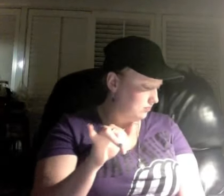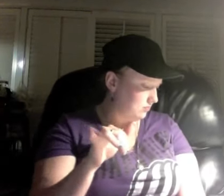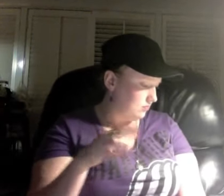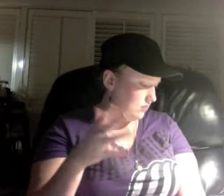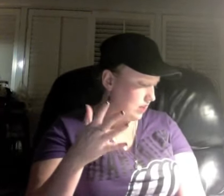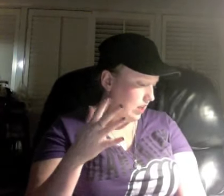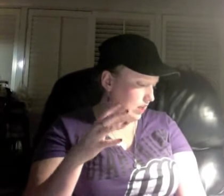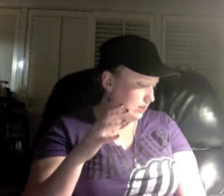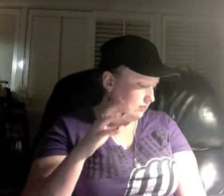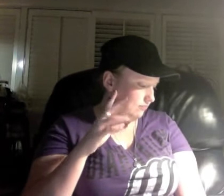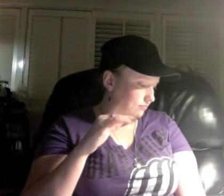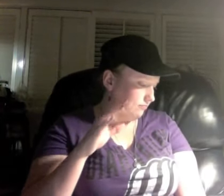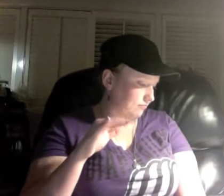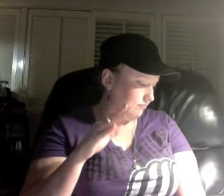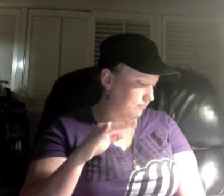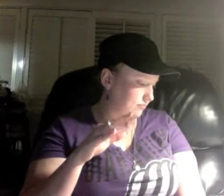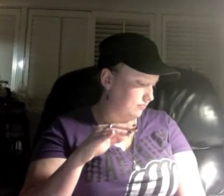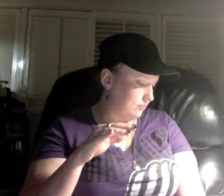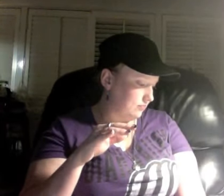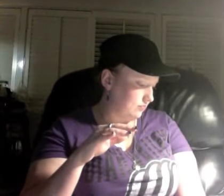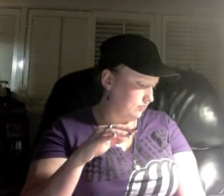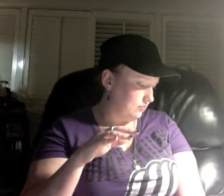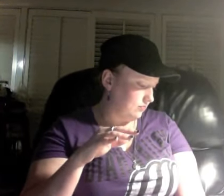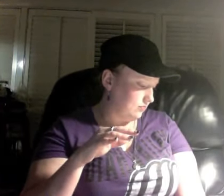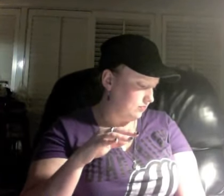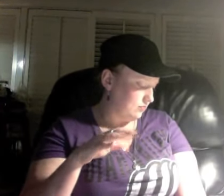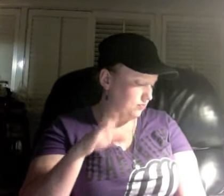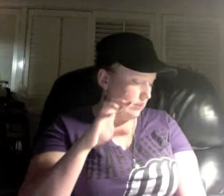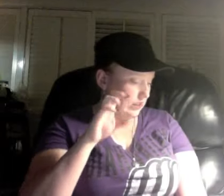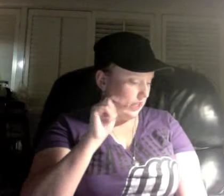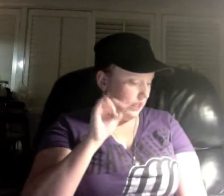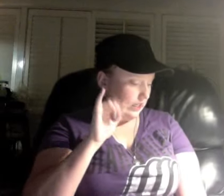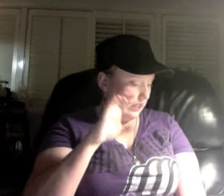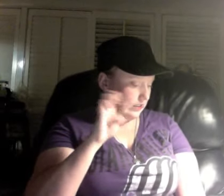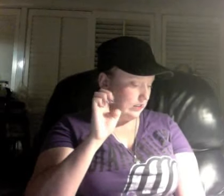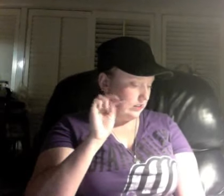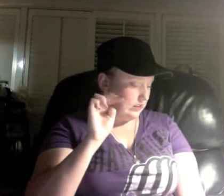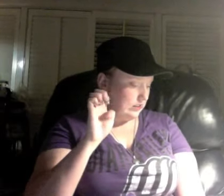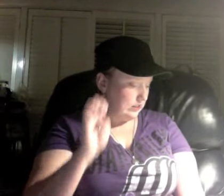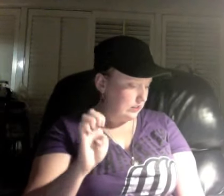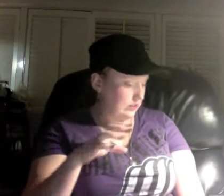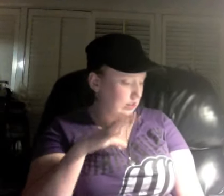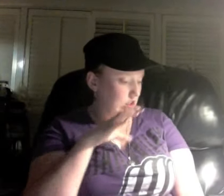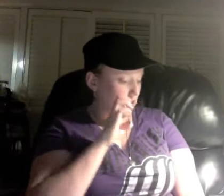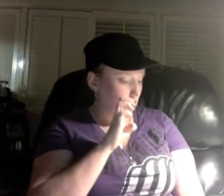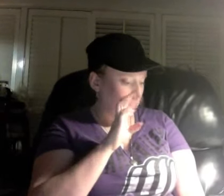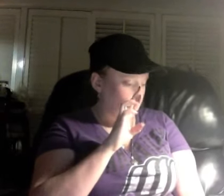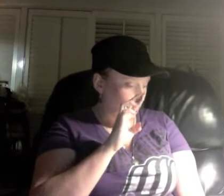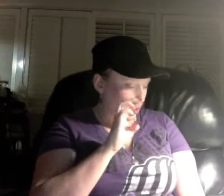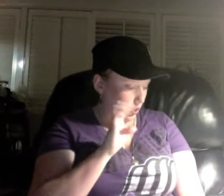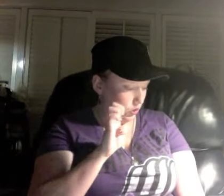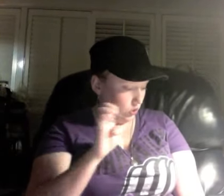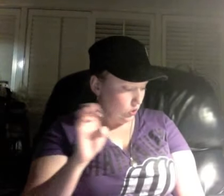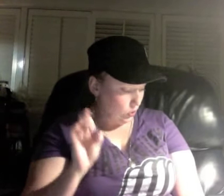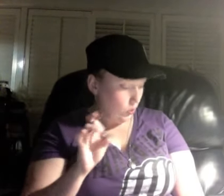And then we do our prayers of the faithful, and then usually the kids volunteer. They want to pray for their pets, or they want to pray for